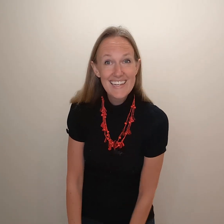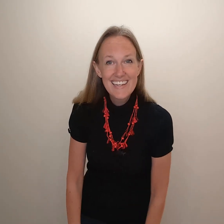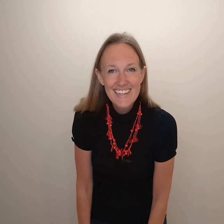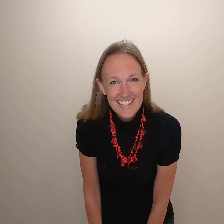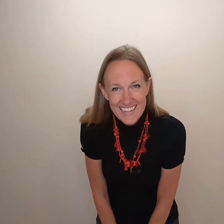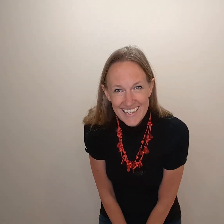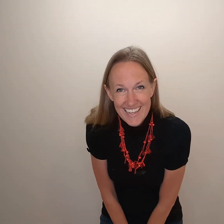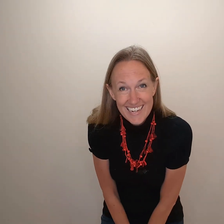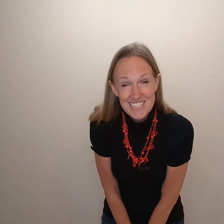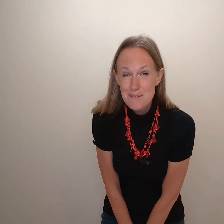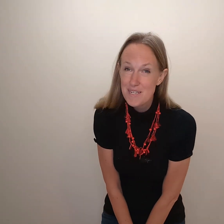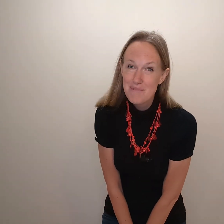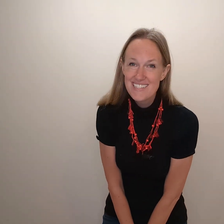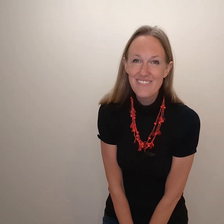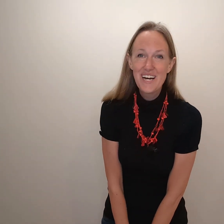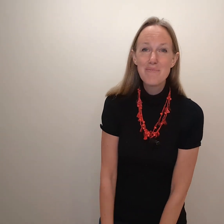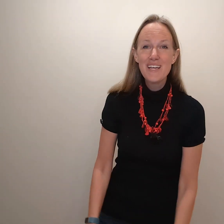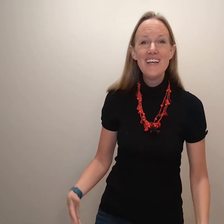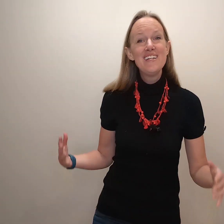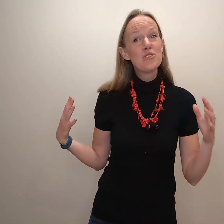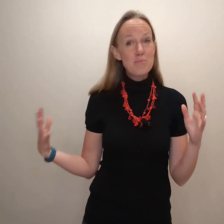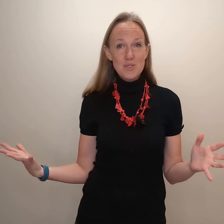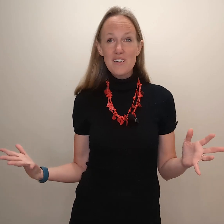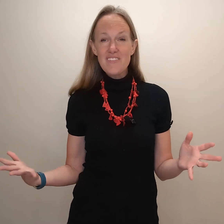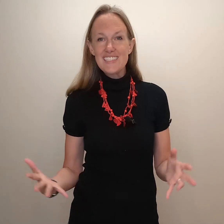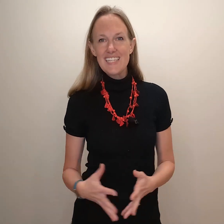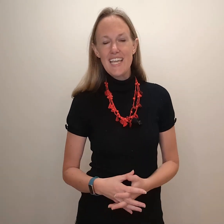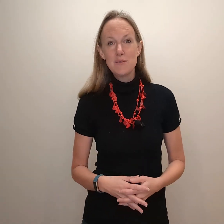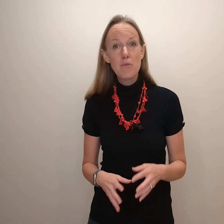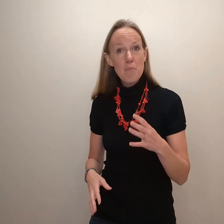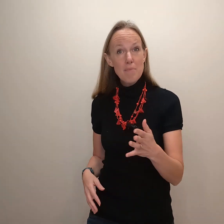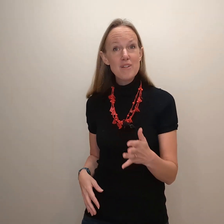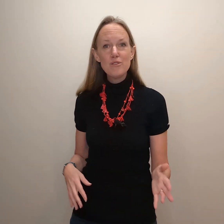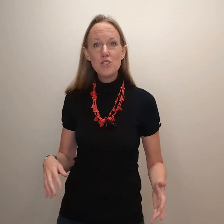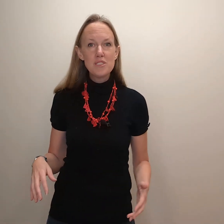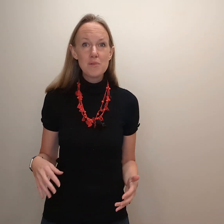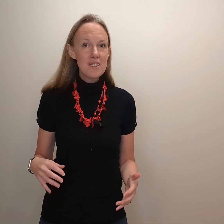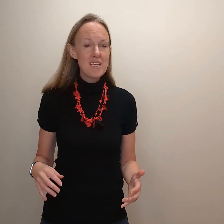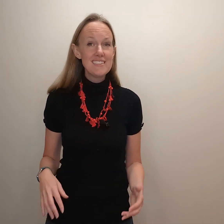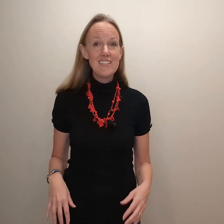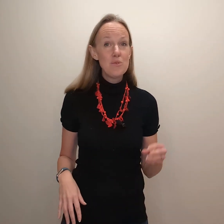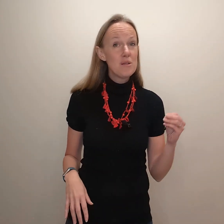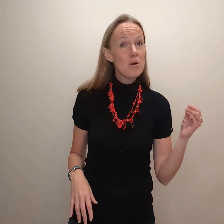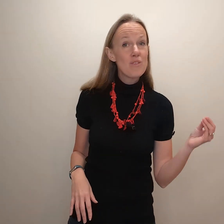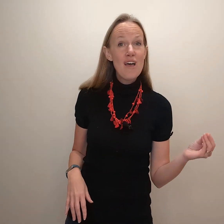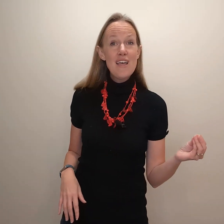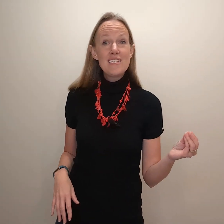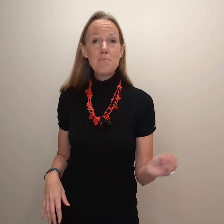excited and I speed myself up. So I'm sorry if that's the case, but remember, YouTube is pretty amazing. You can both speed